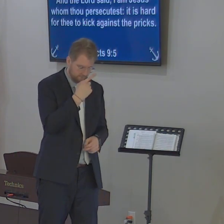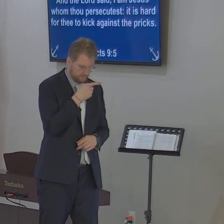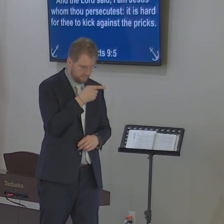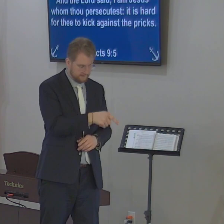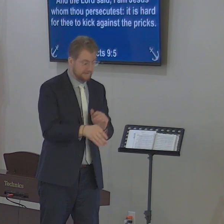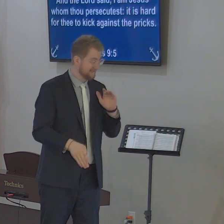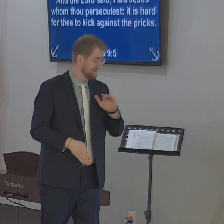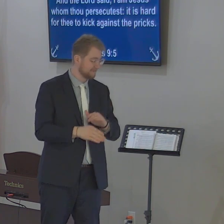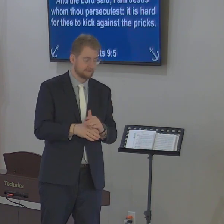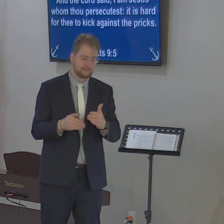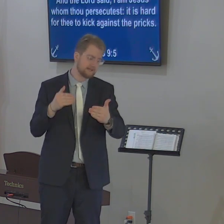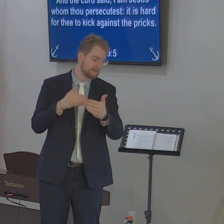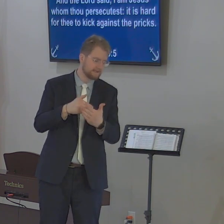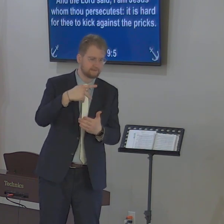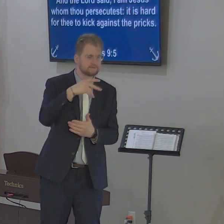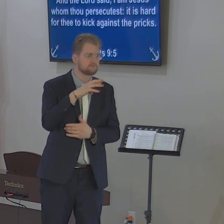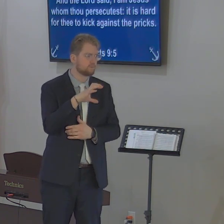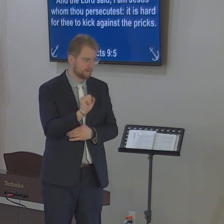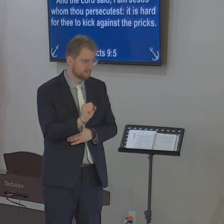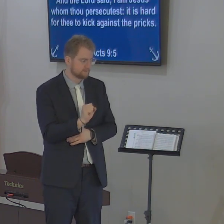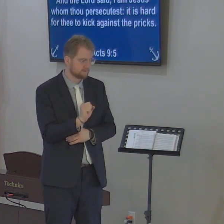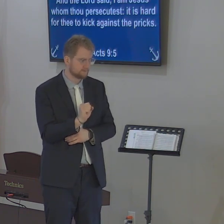kick against the pricks.